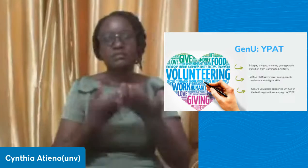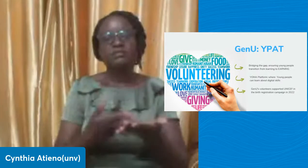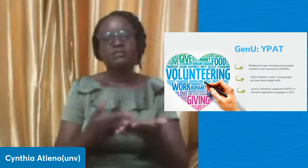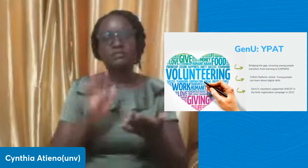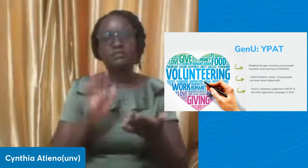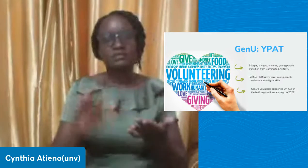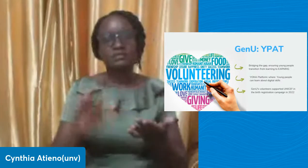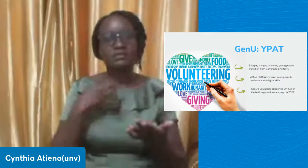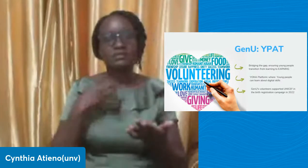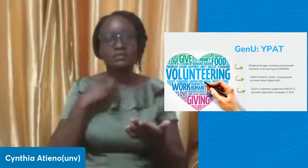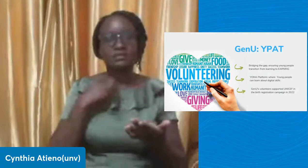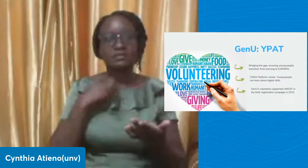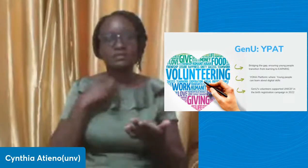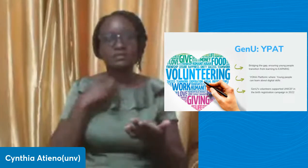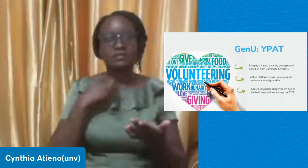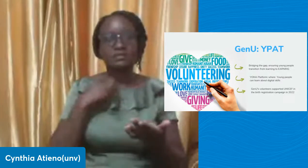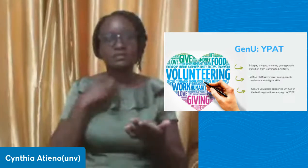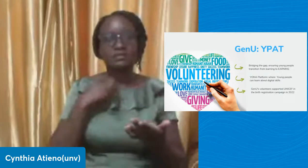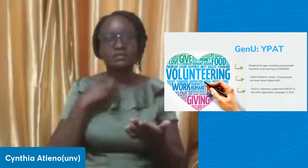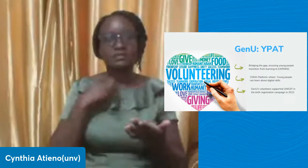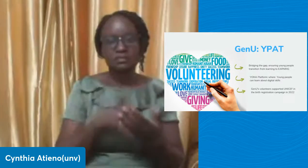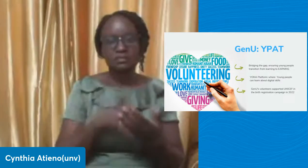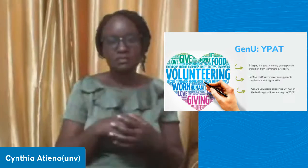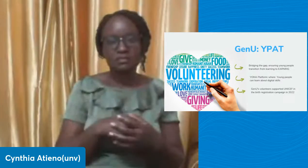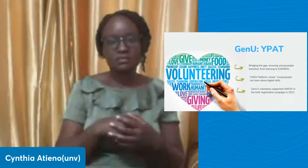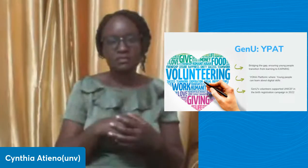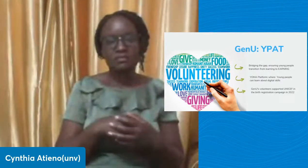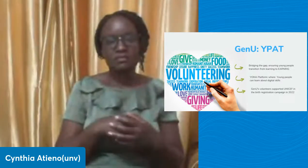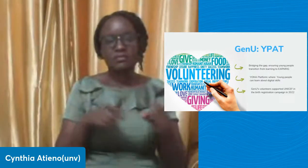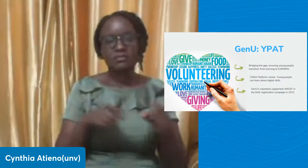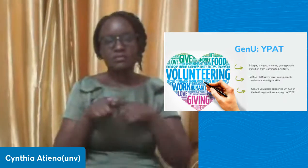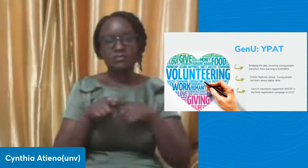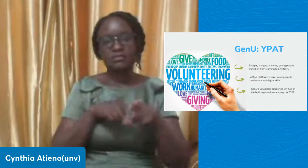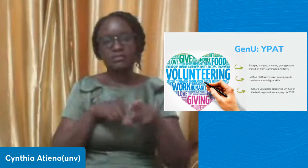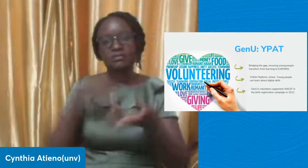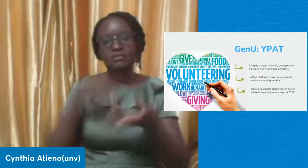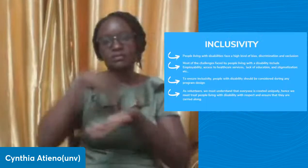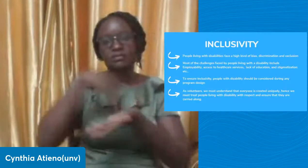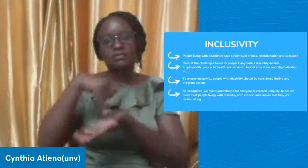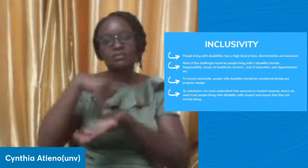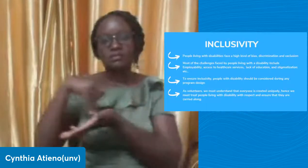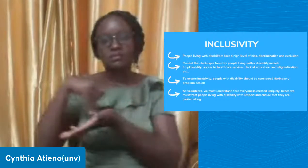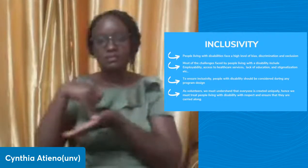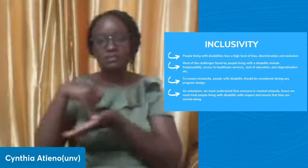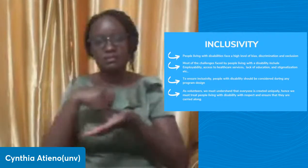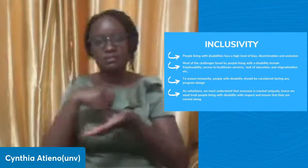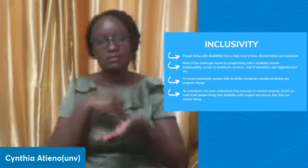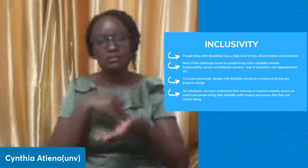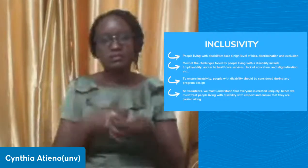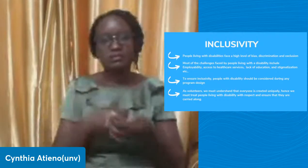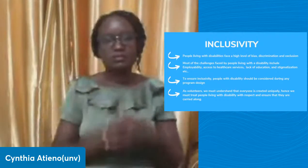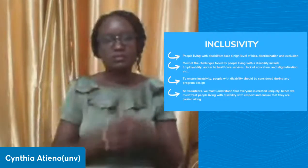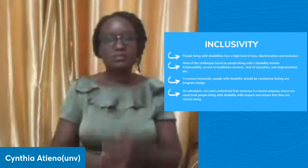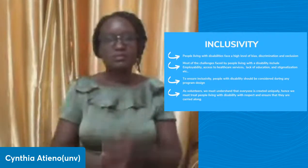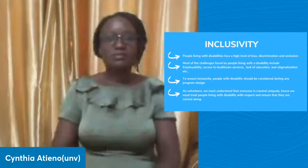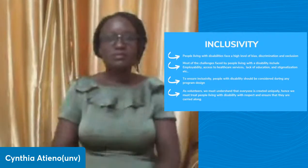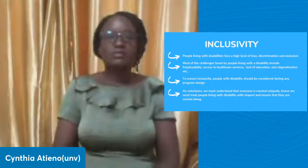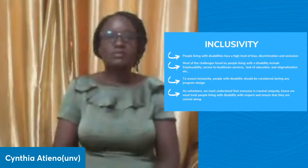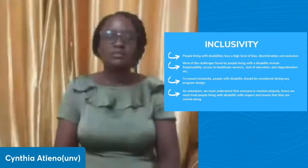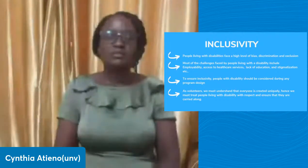volunteering and being part of the community. Next slide, please. Thank you. I think this is my final slide.